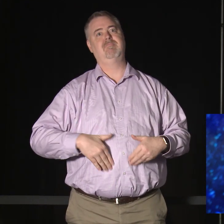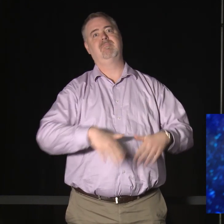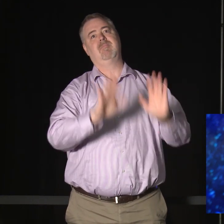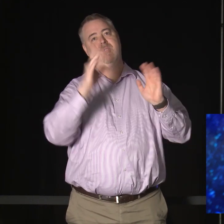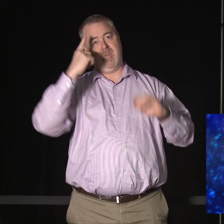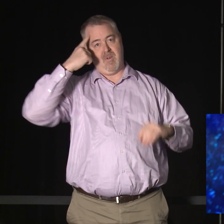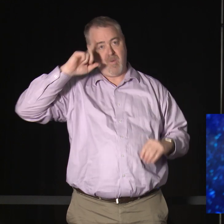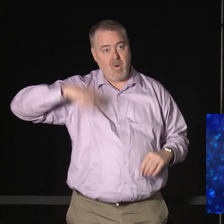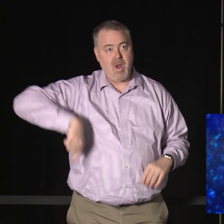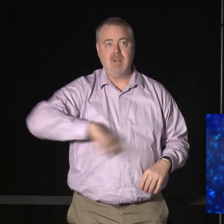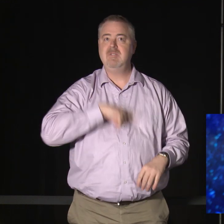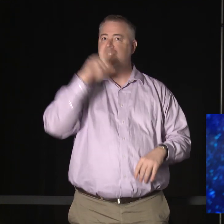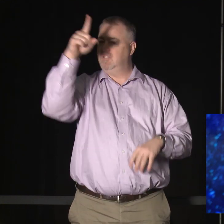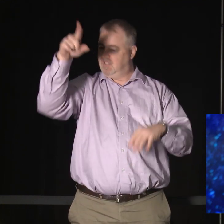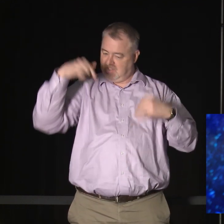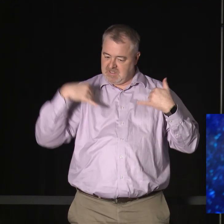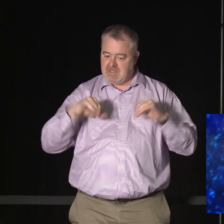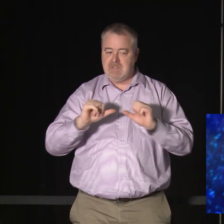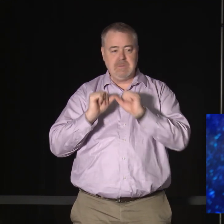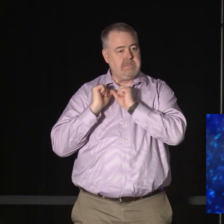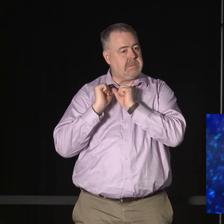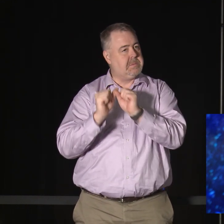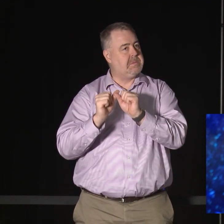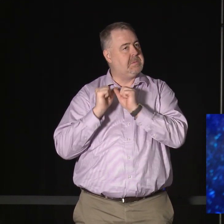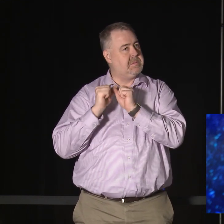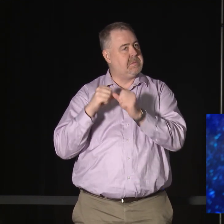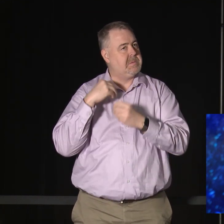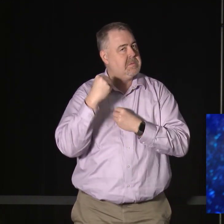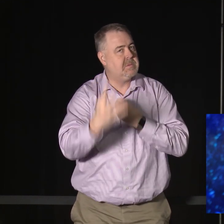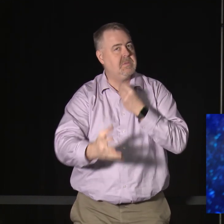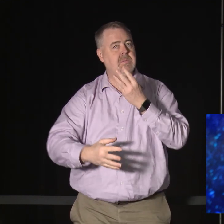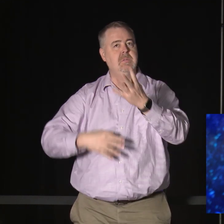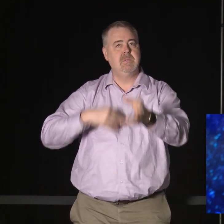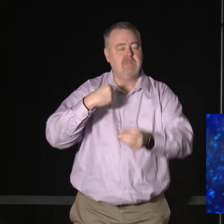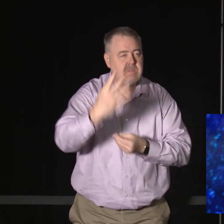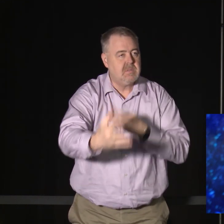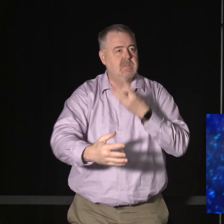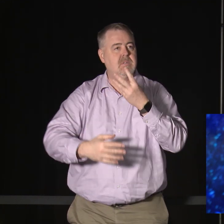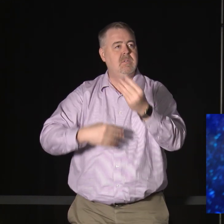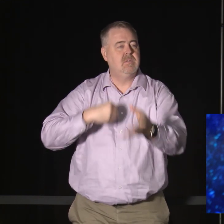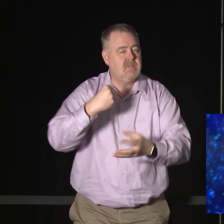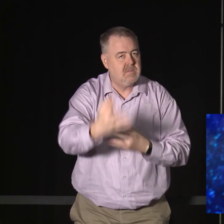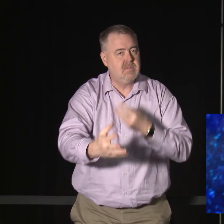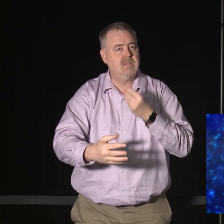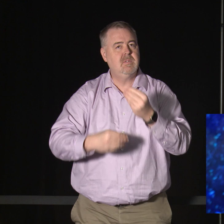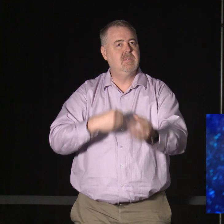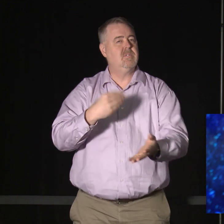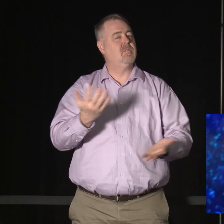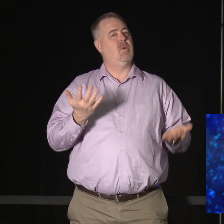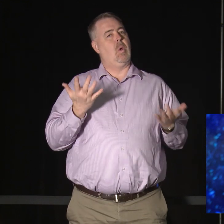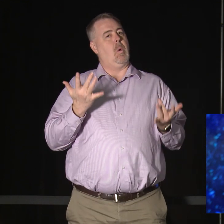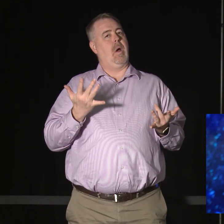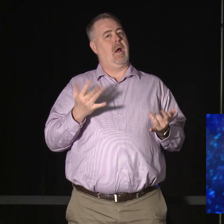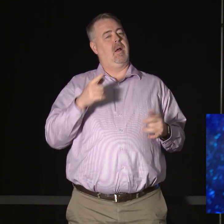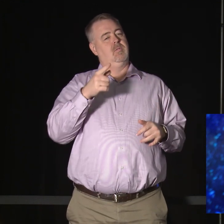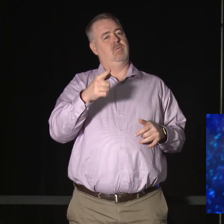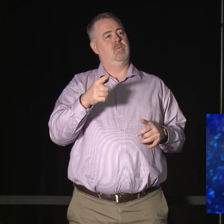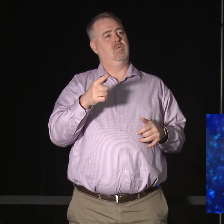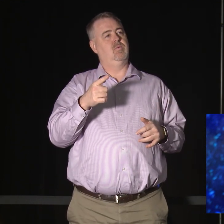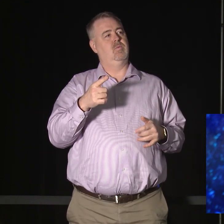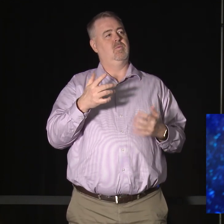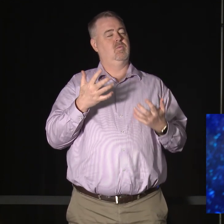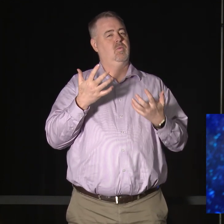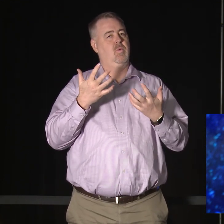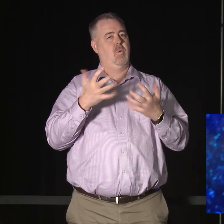And he continues to give. What would keep you from giving just